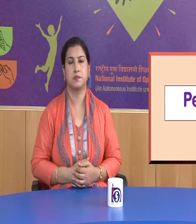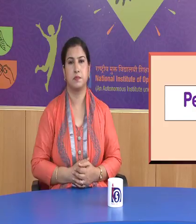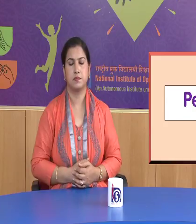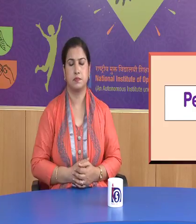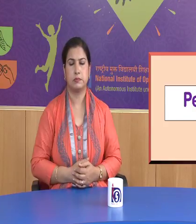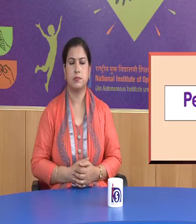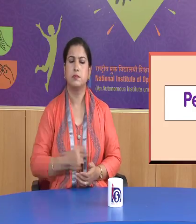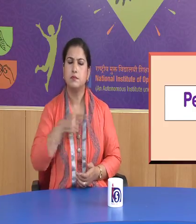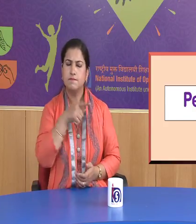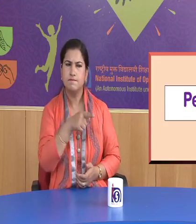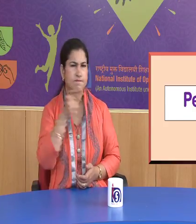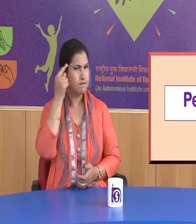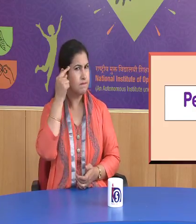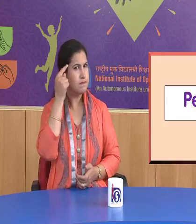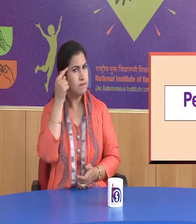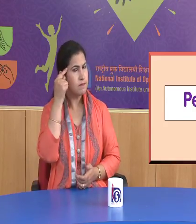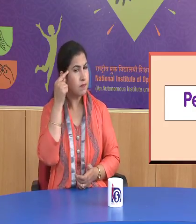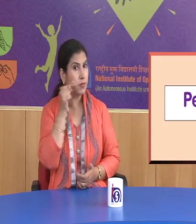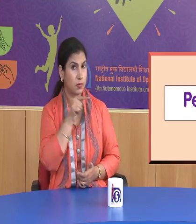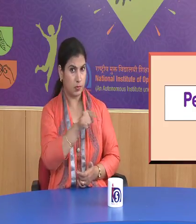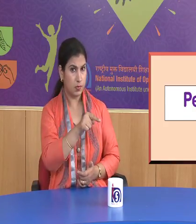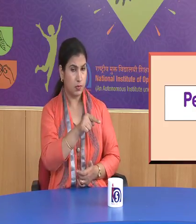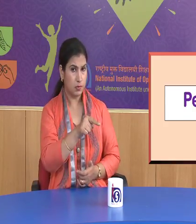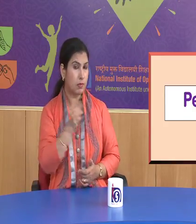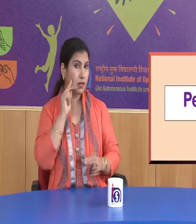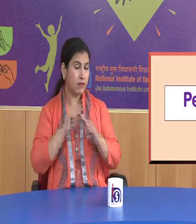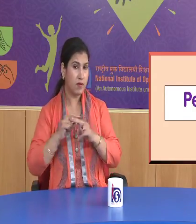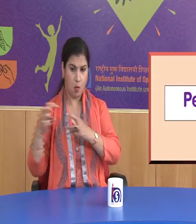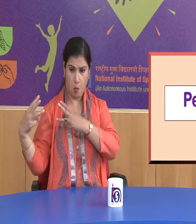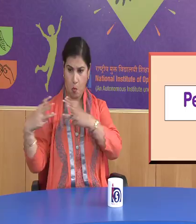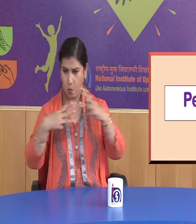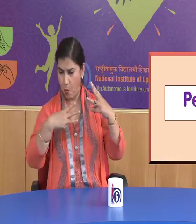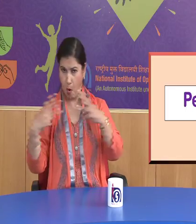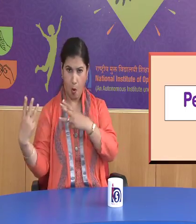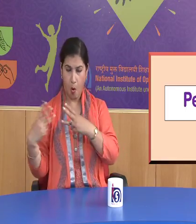Generally, we think that absence of war is called peace.